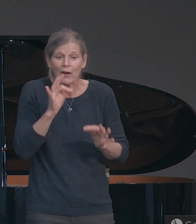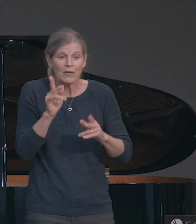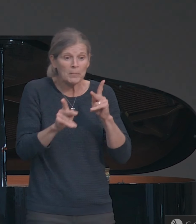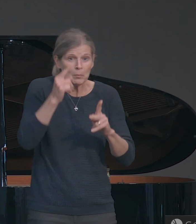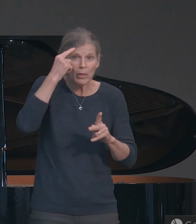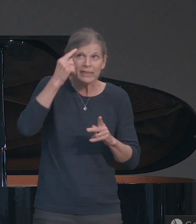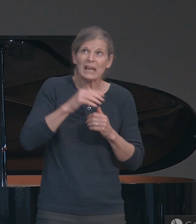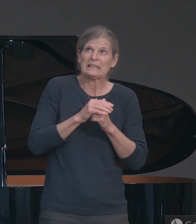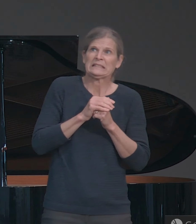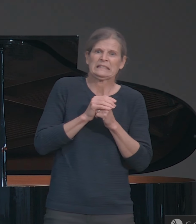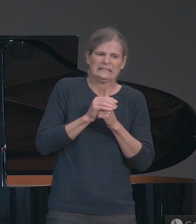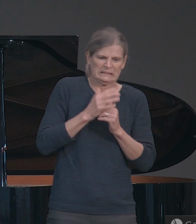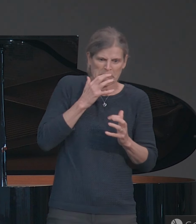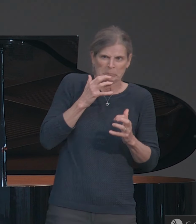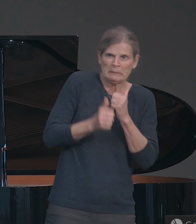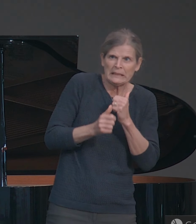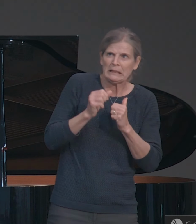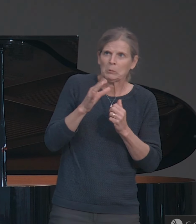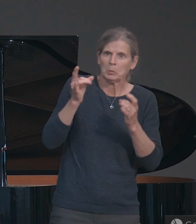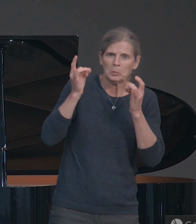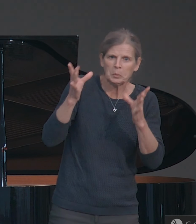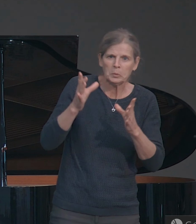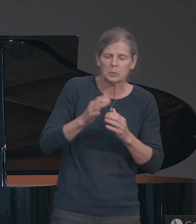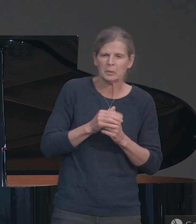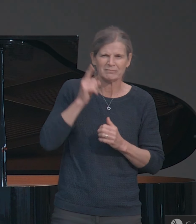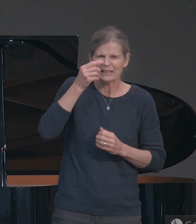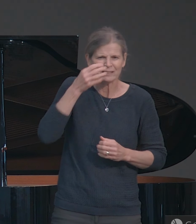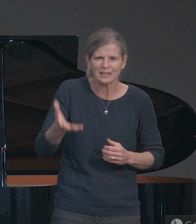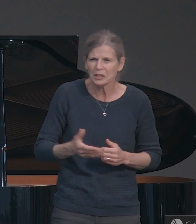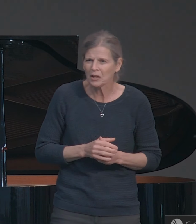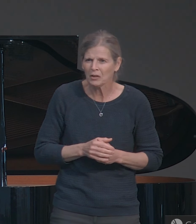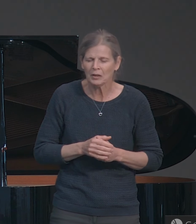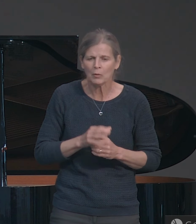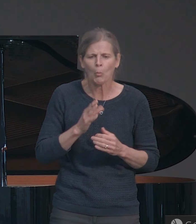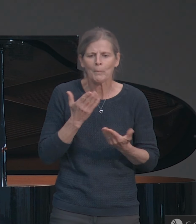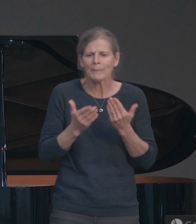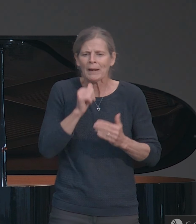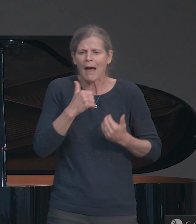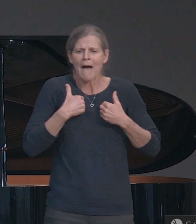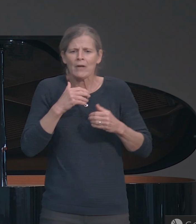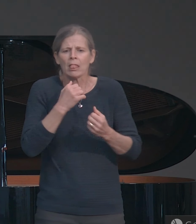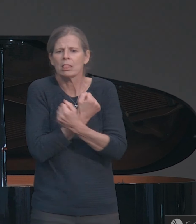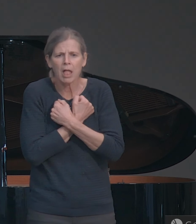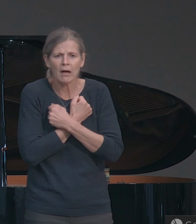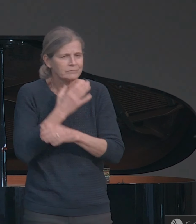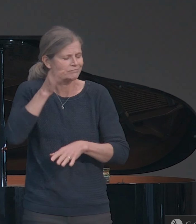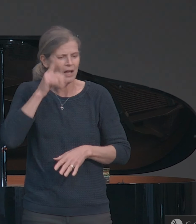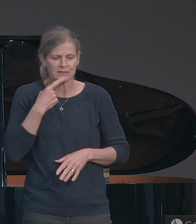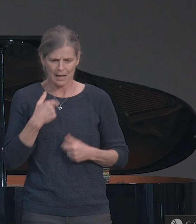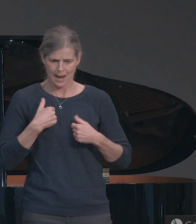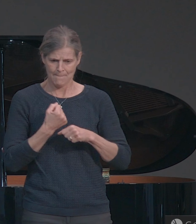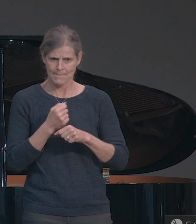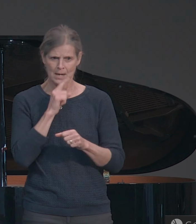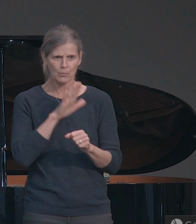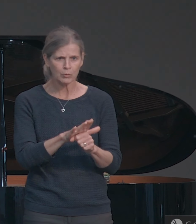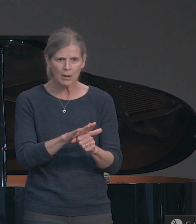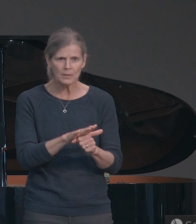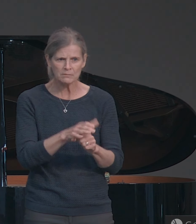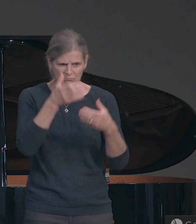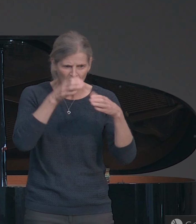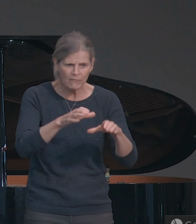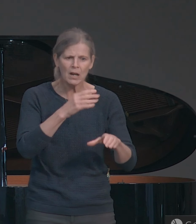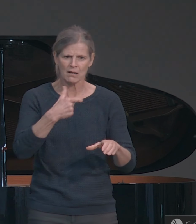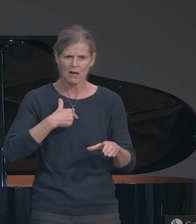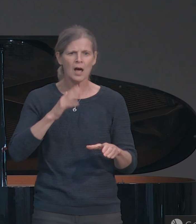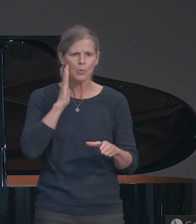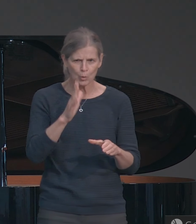it appears mean or cruel or unloving. God says, I made a promise, I made a covenant, and I